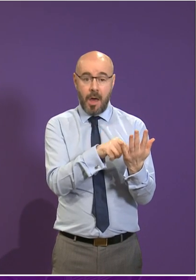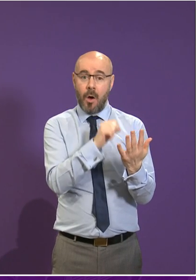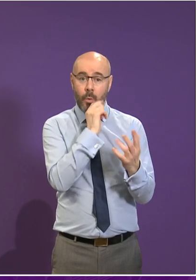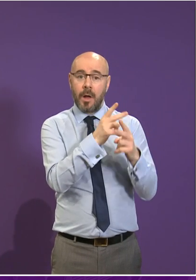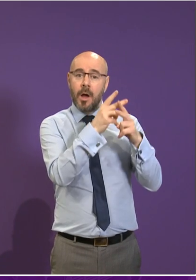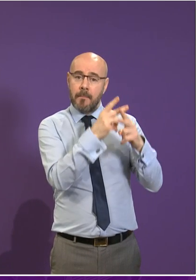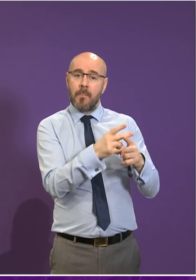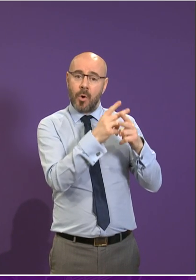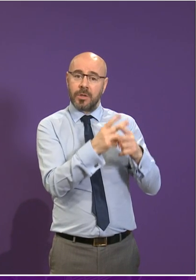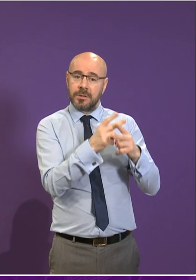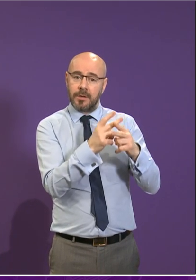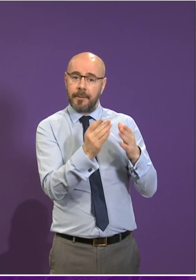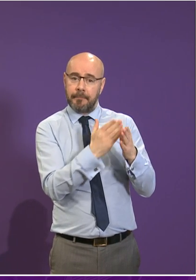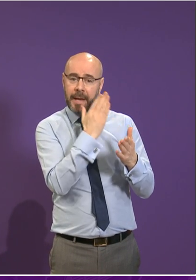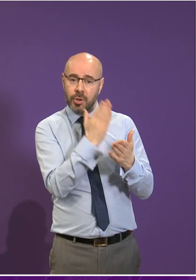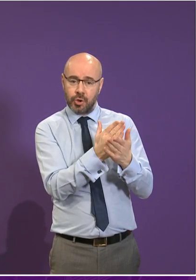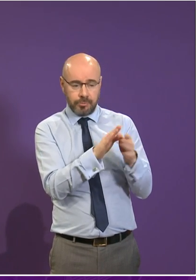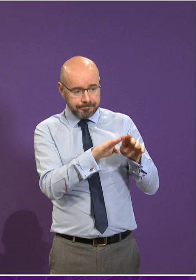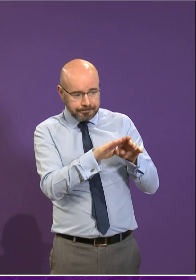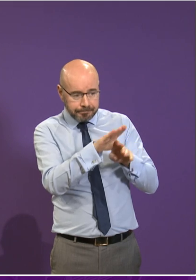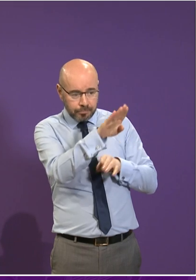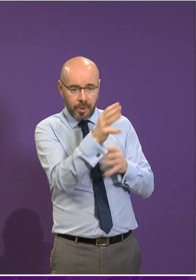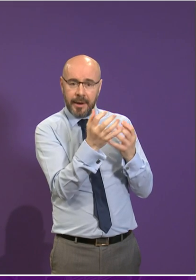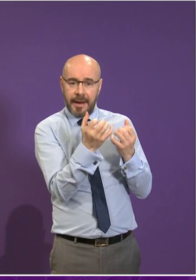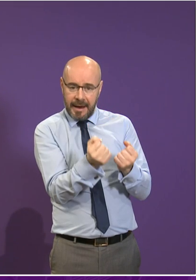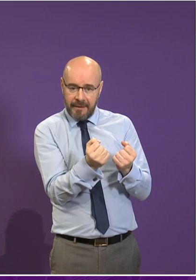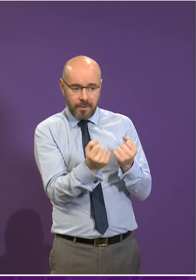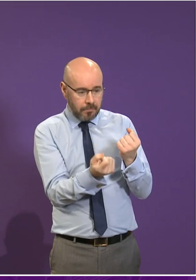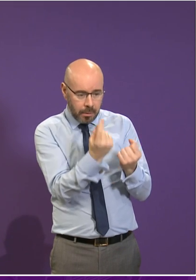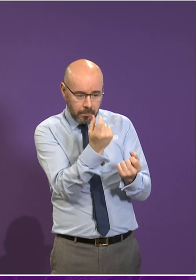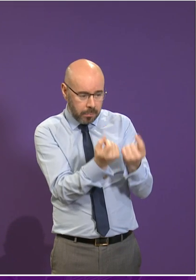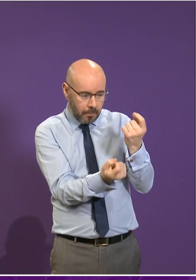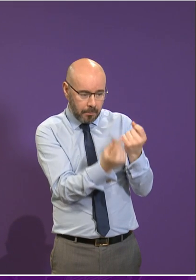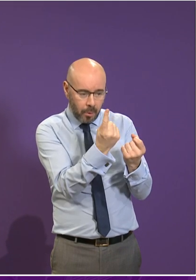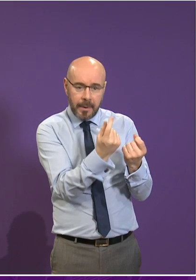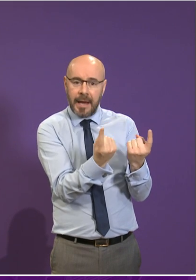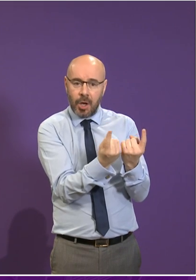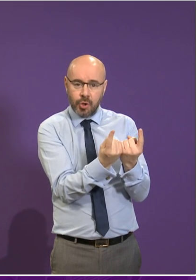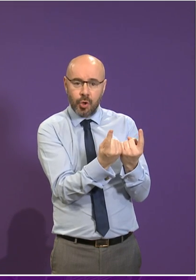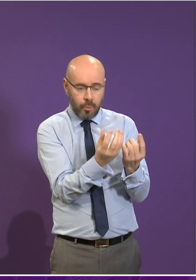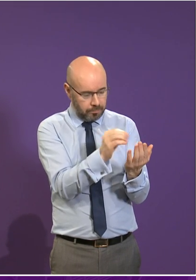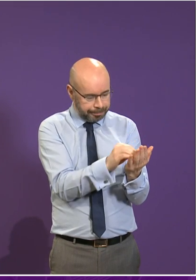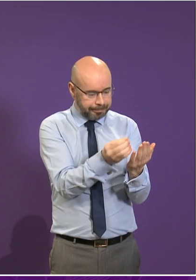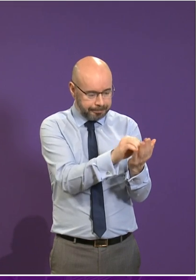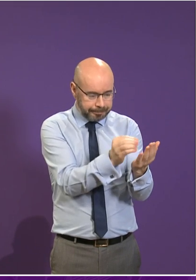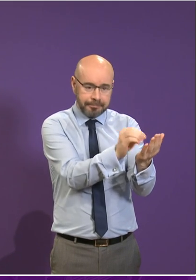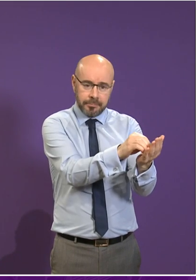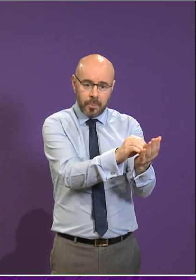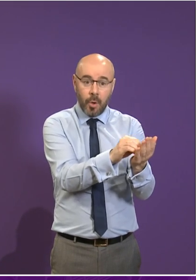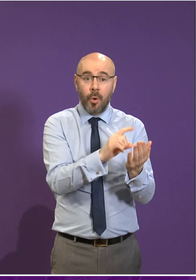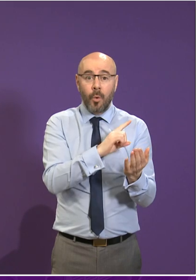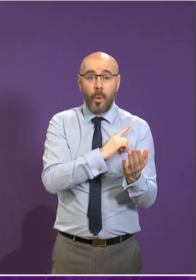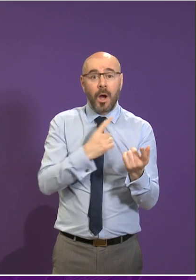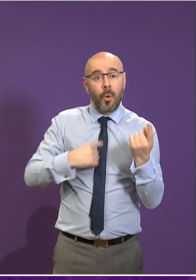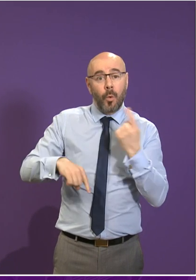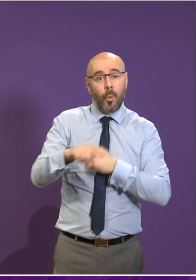to ensure progress and to take account of emerging issues. Because at the end of the day, convener, we all share the same